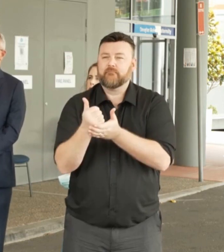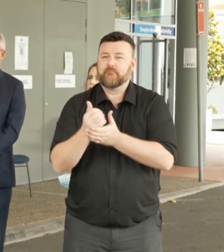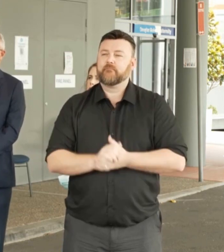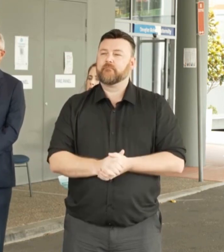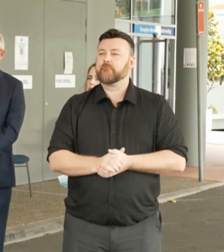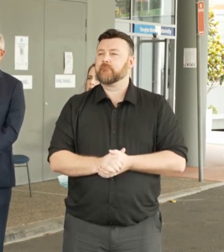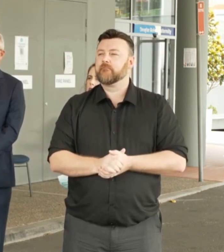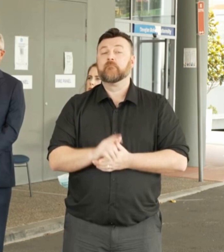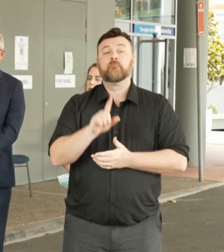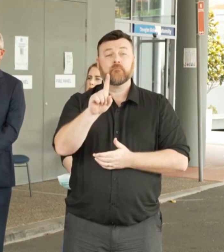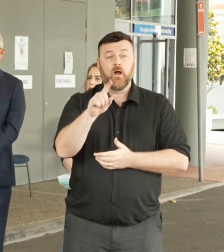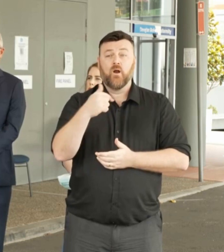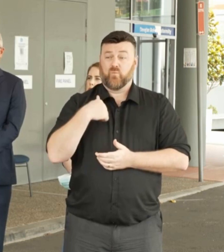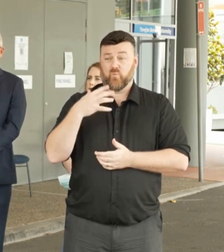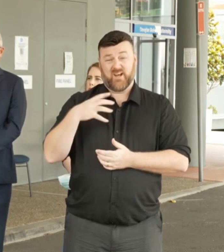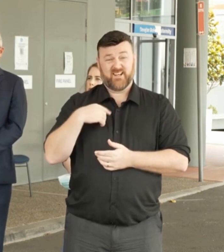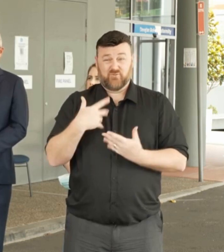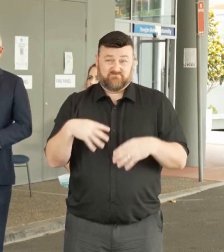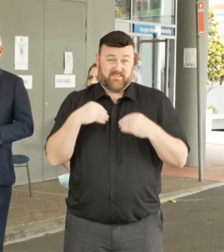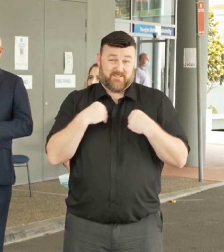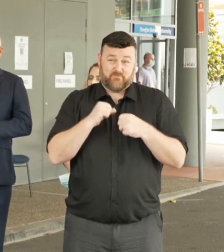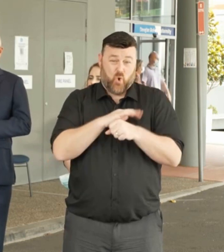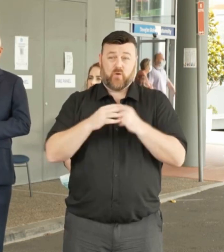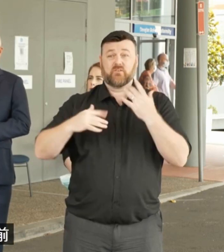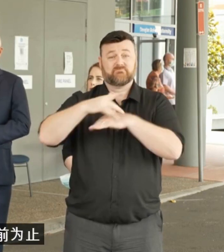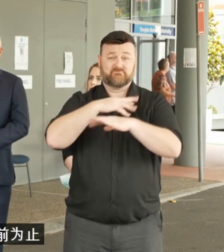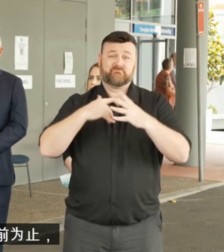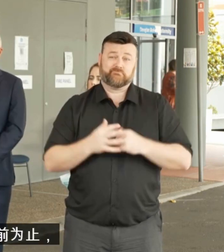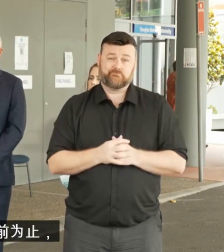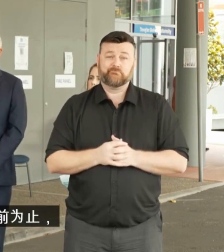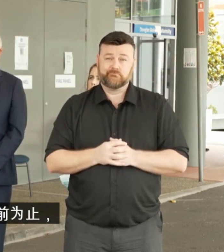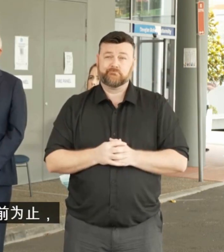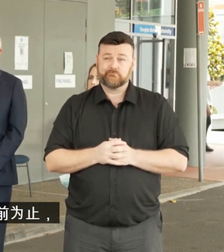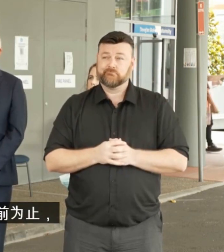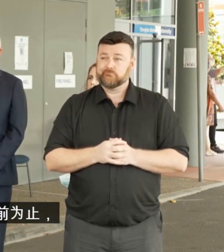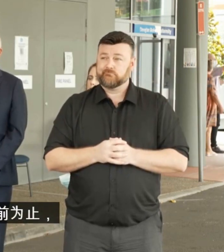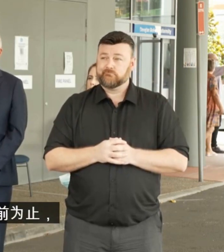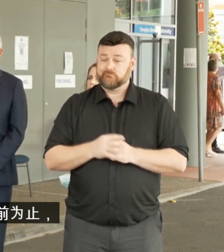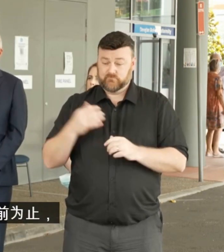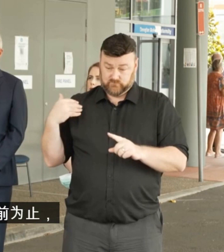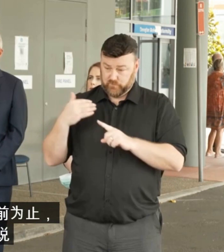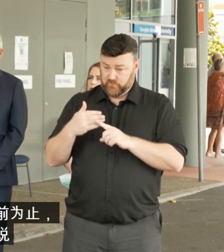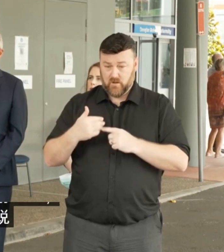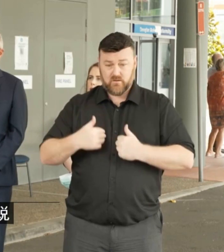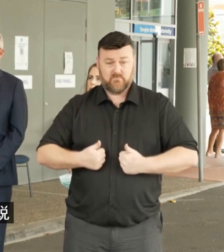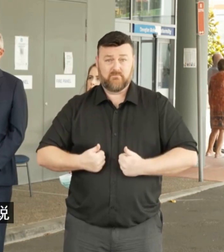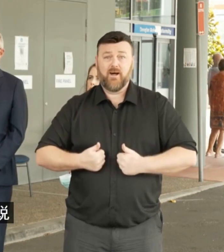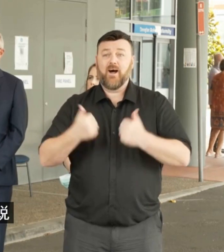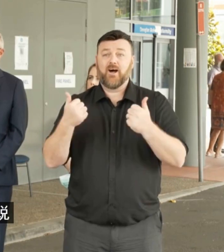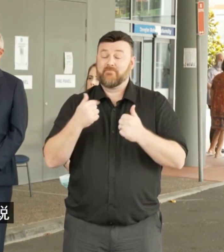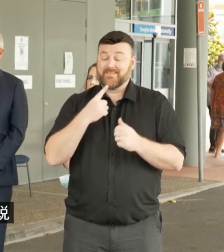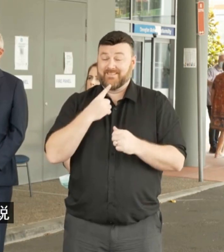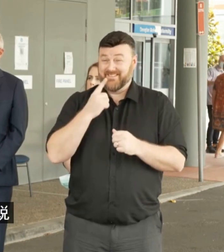that, we need to learn to live alongside the virus, to move through this, and to date, we are doing incredibly well. As I said, the